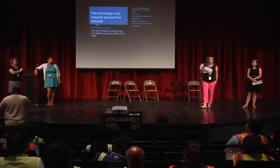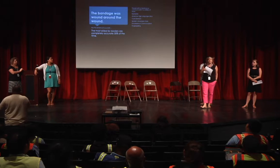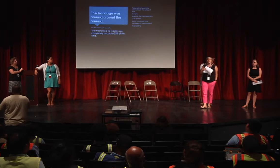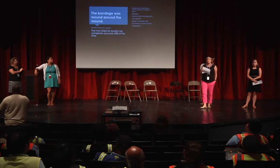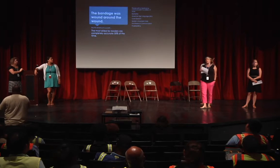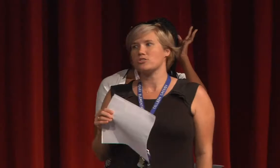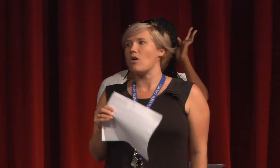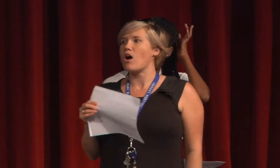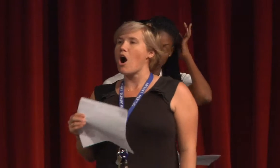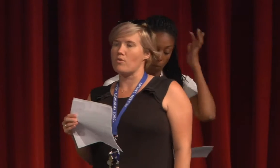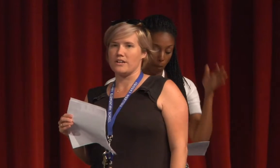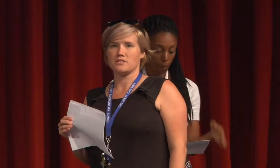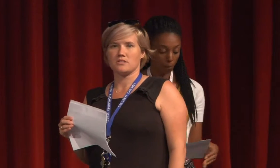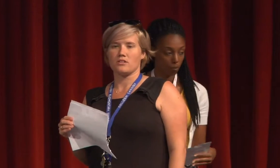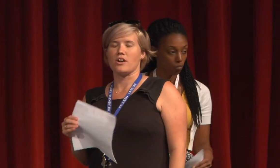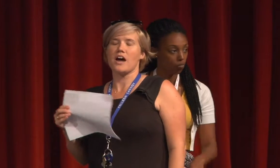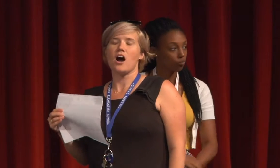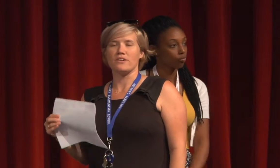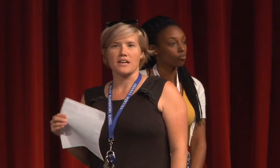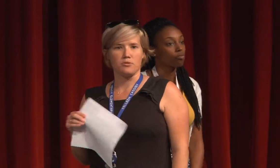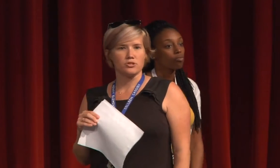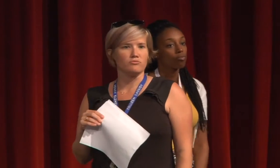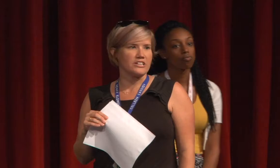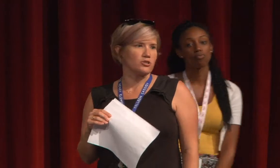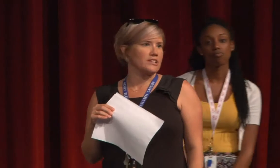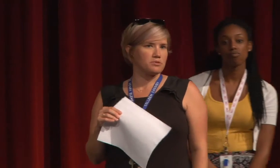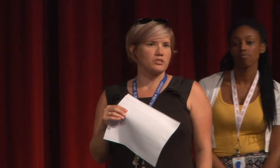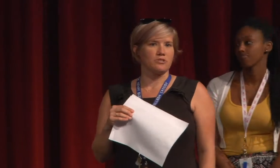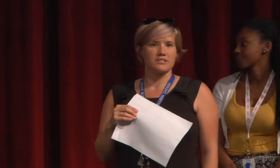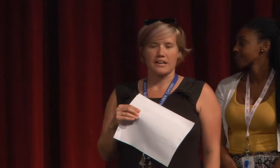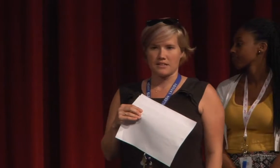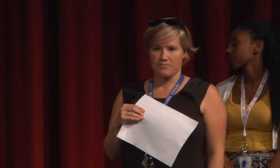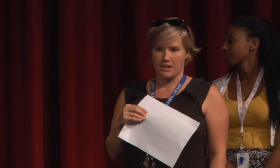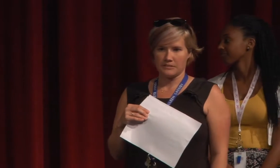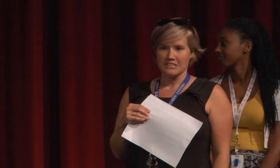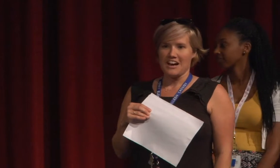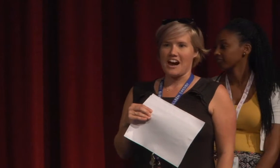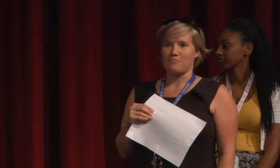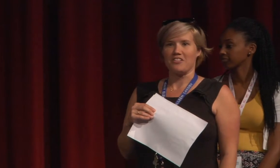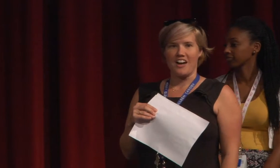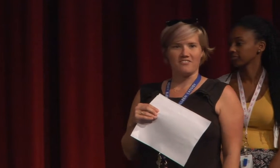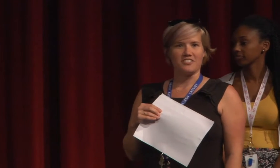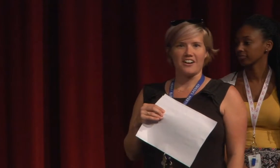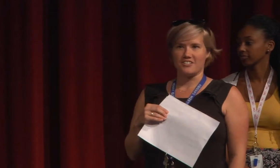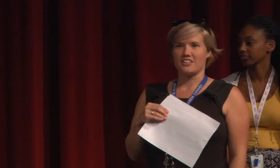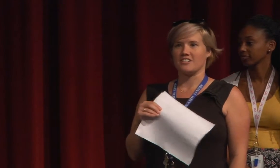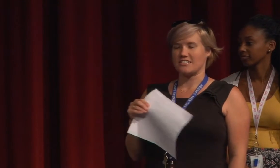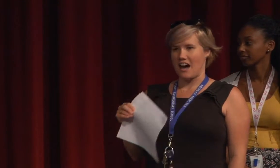So students don't always, or are not always able to read your lips when you are saying something. A lot of the letters and the